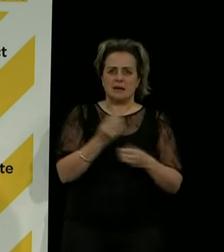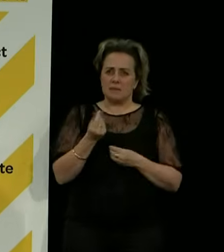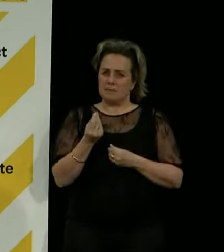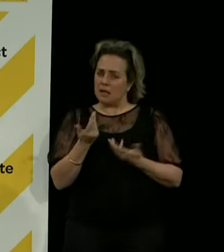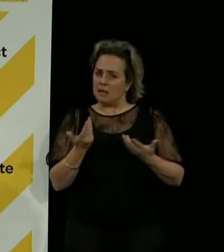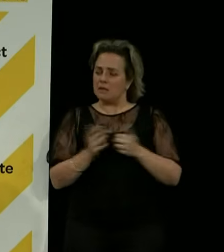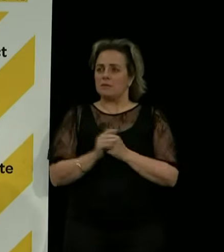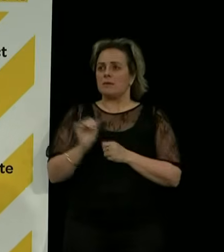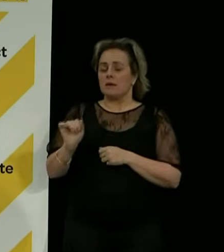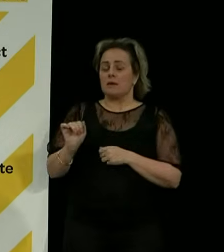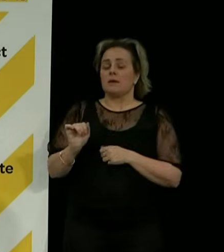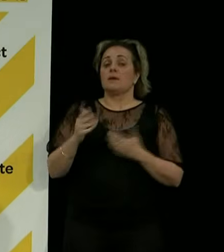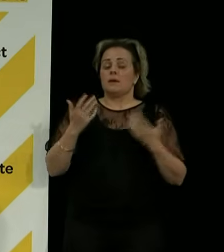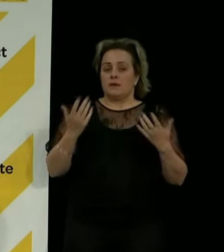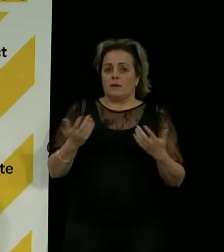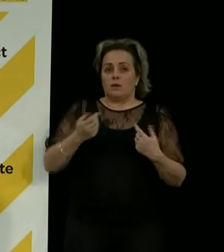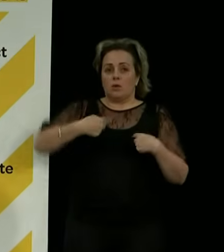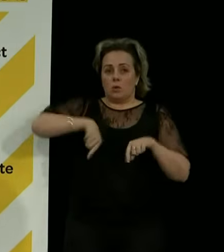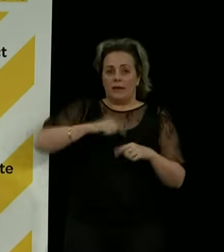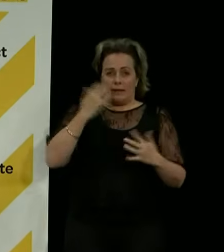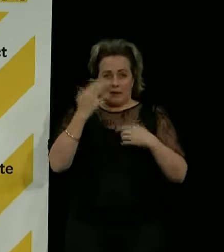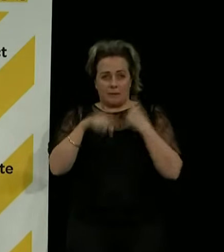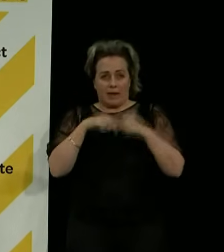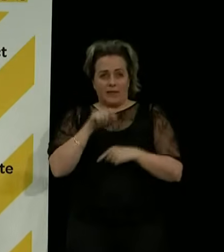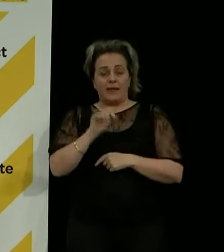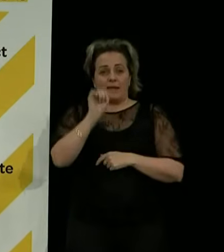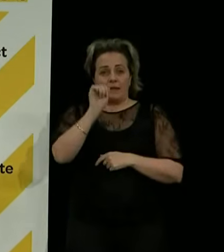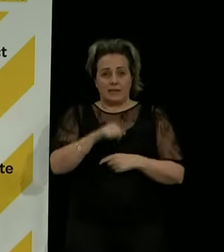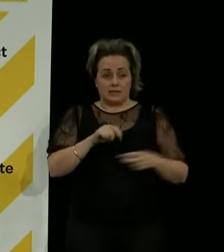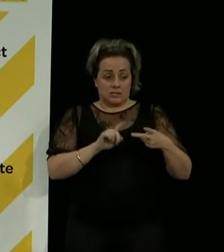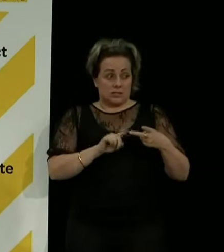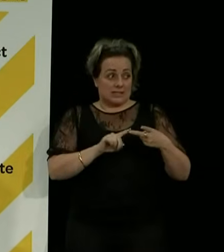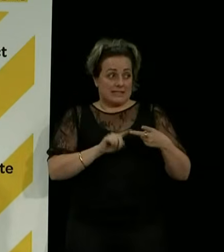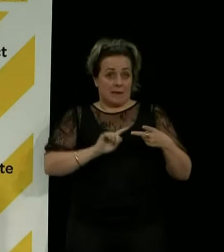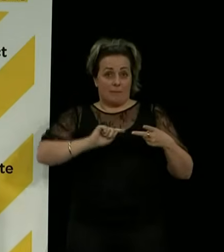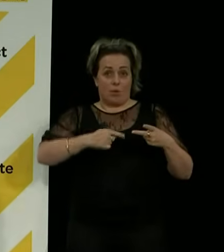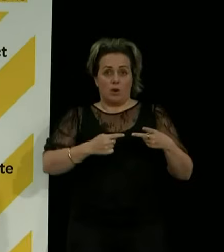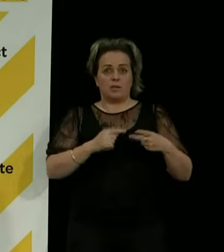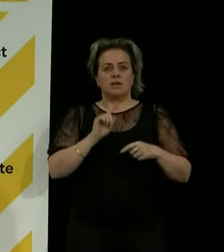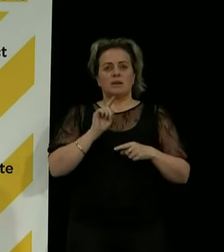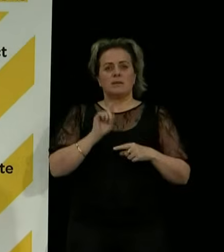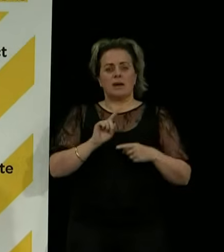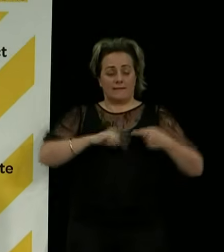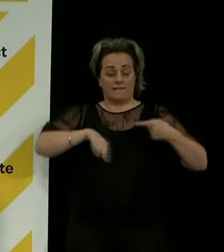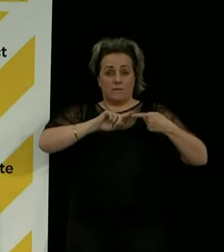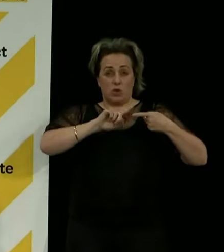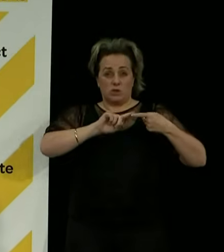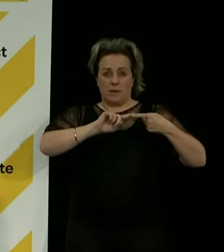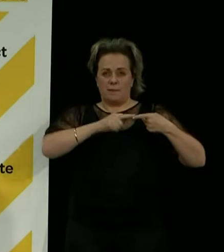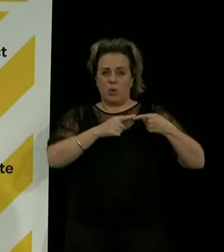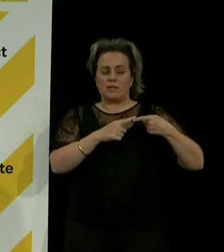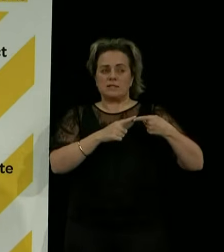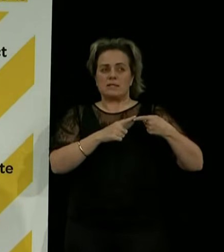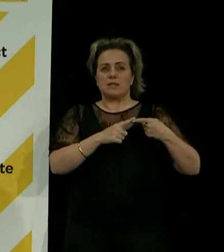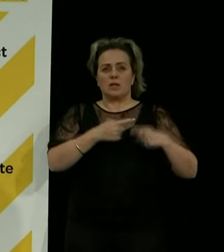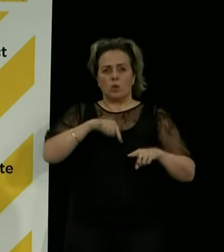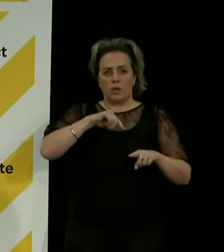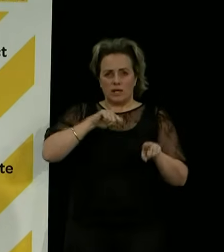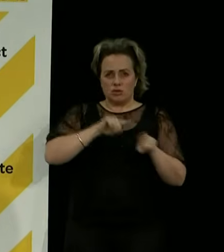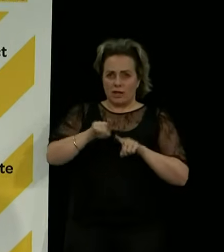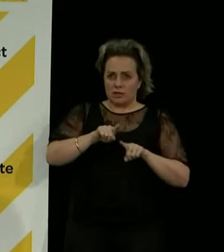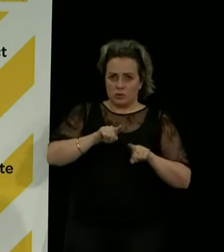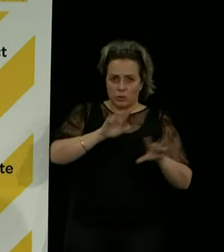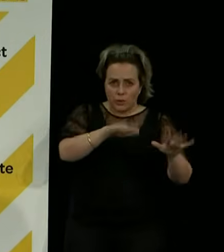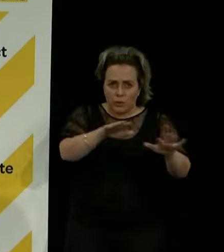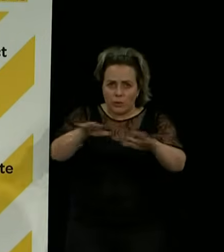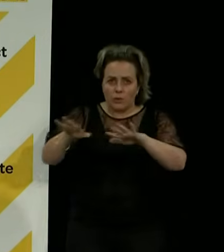latter point, yes, we are. I don't have anything further to add on that today, though. On the former point, we are trying to give as much certainty as we can.